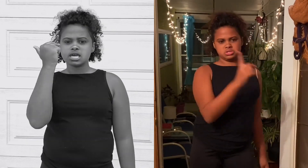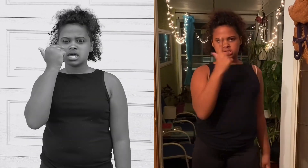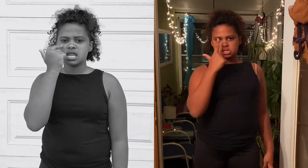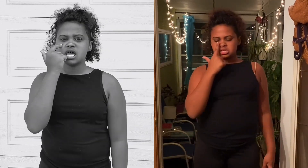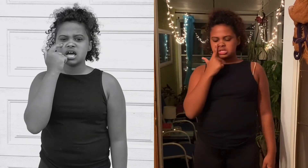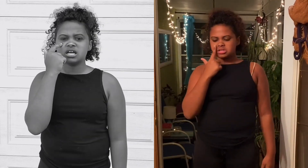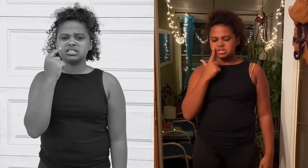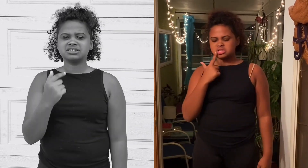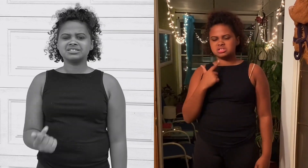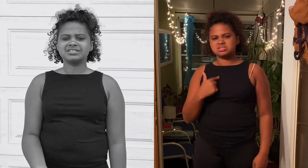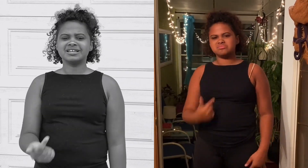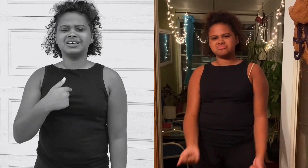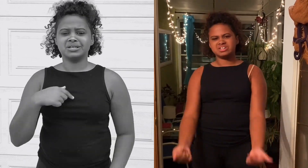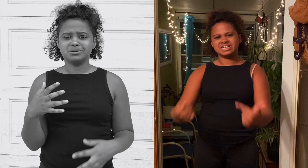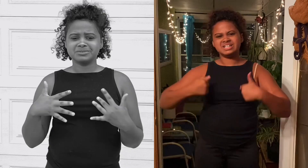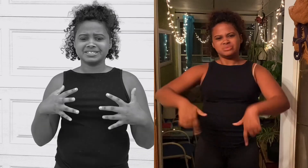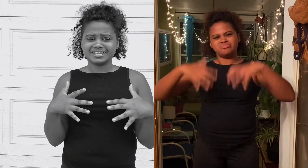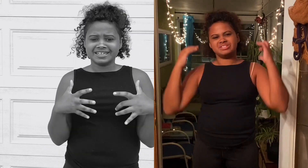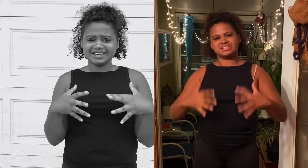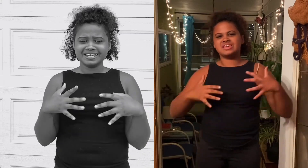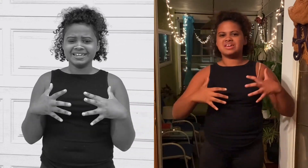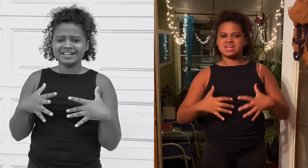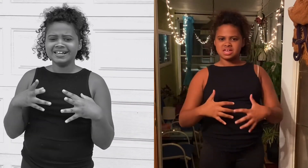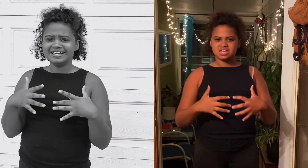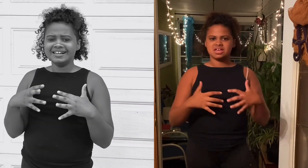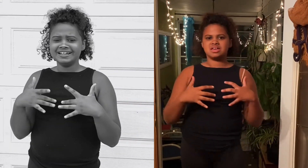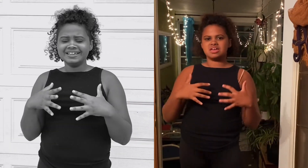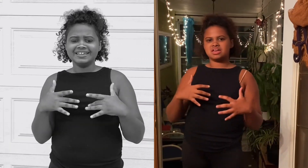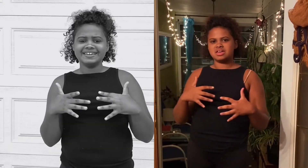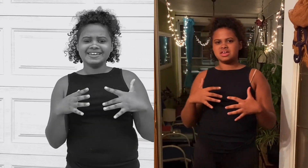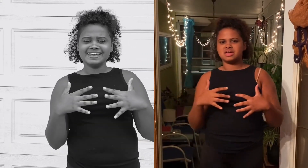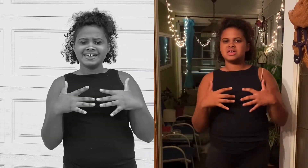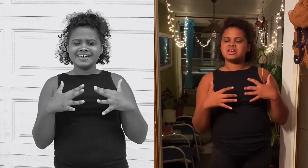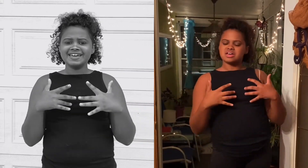ocean eyes I'm scared